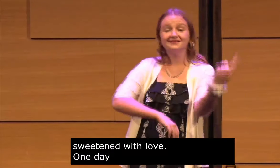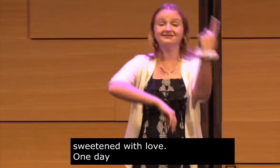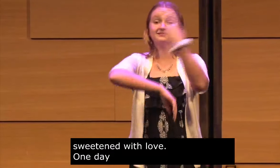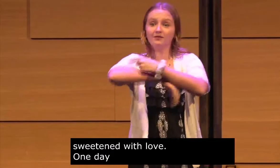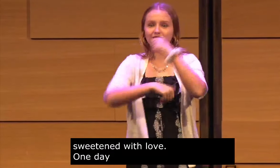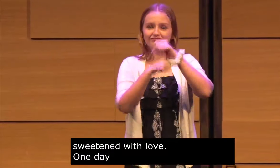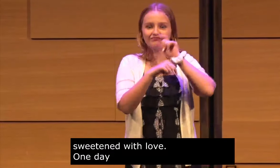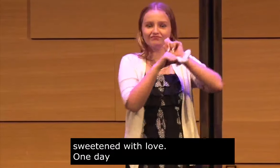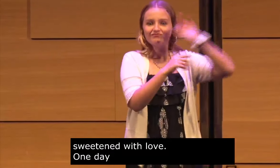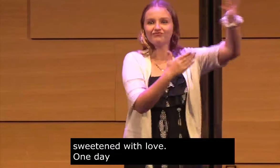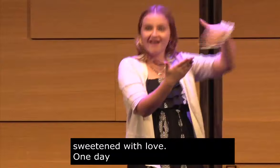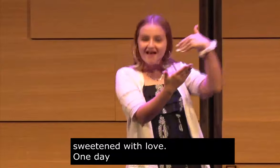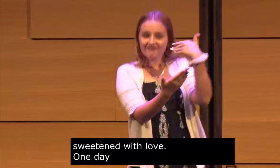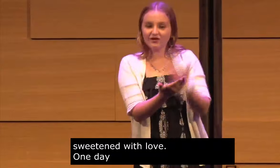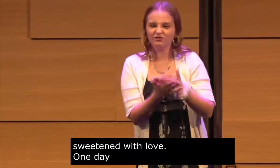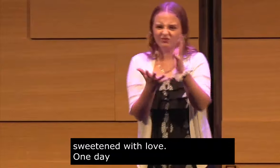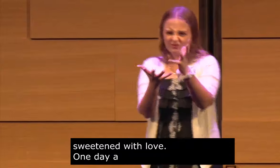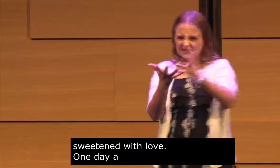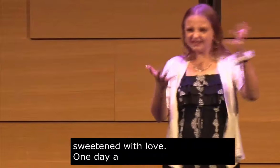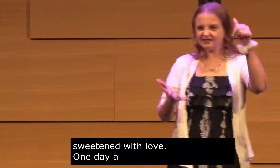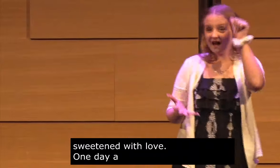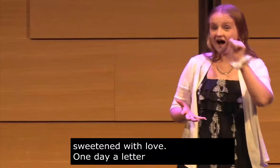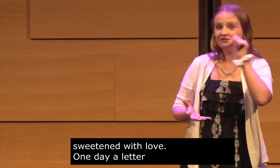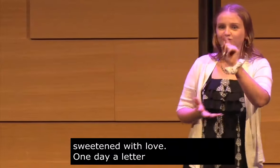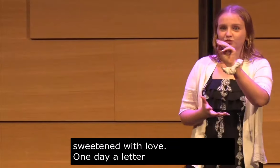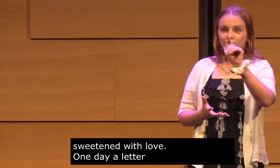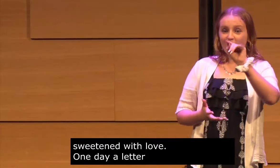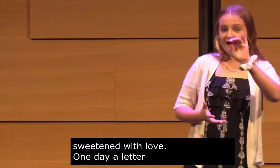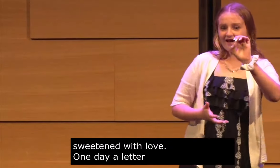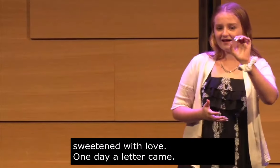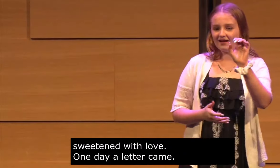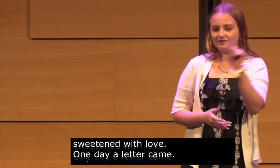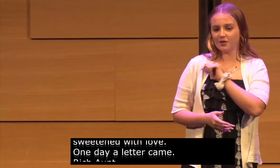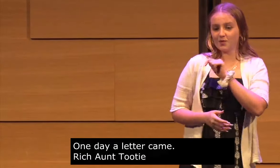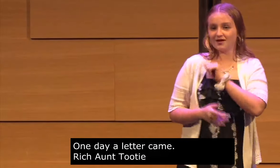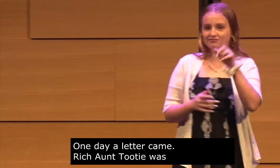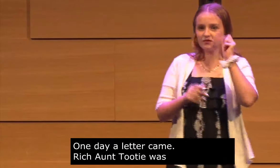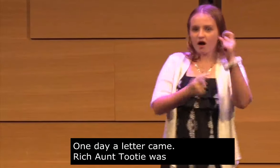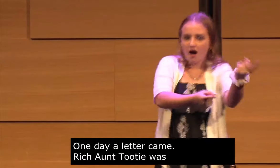One day, a letter came. Rich Aunt Tootie was coming for dinner.